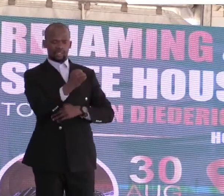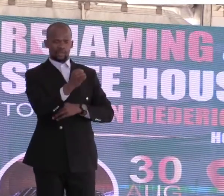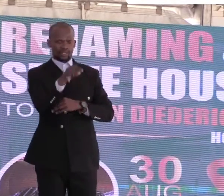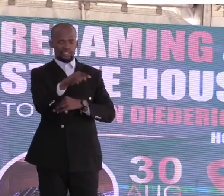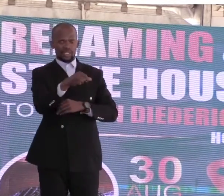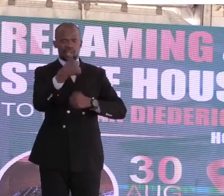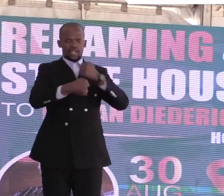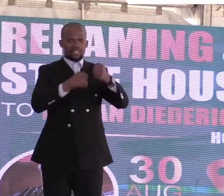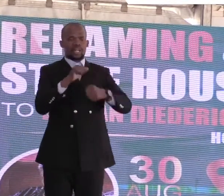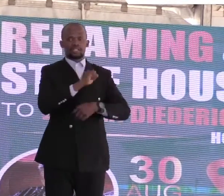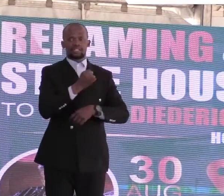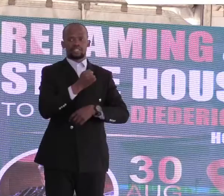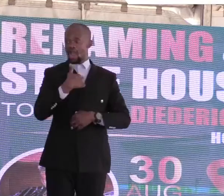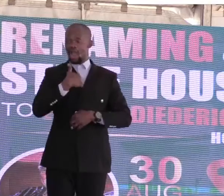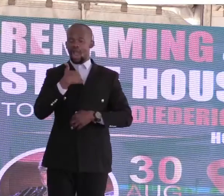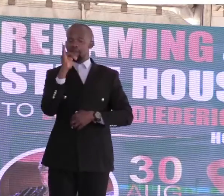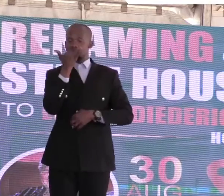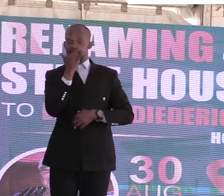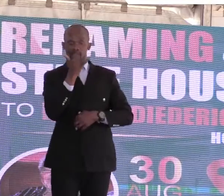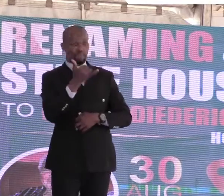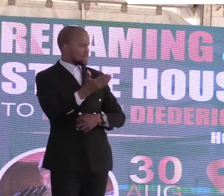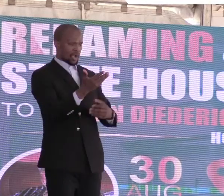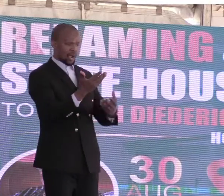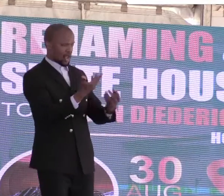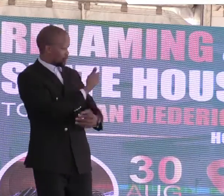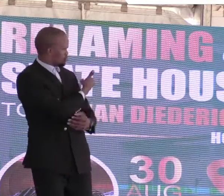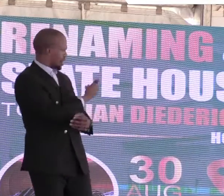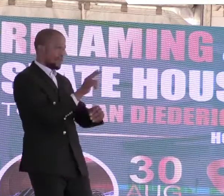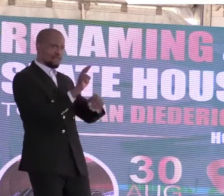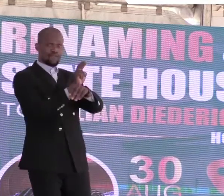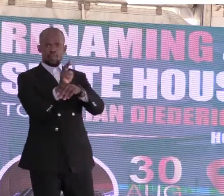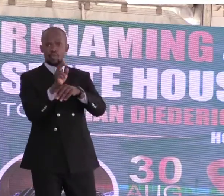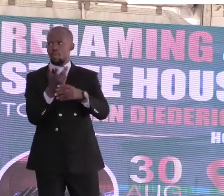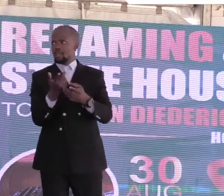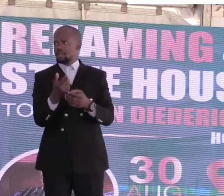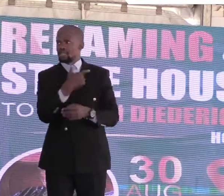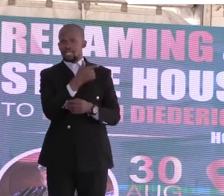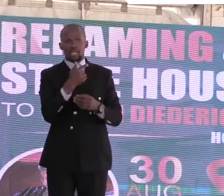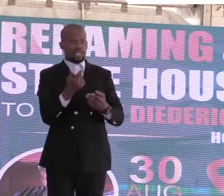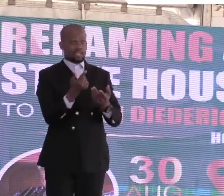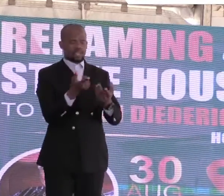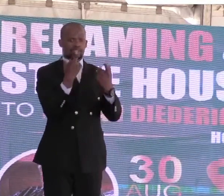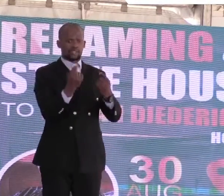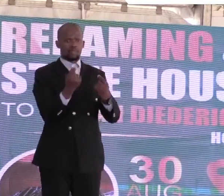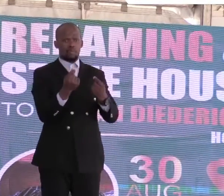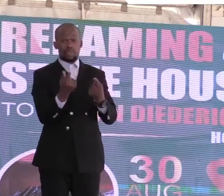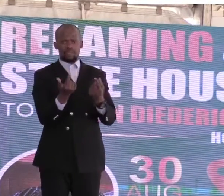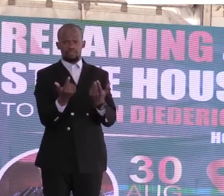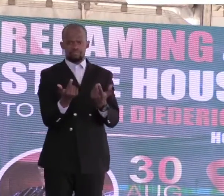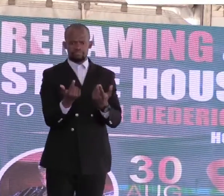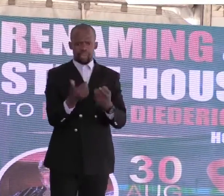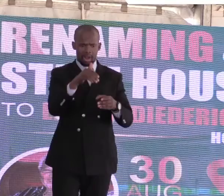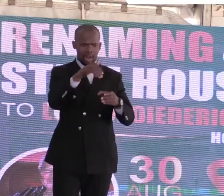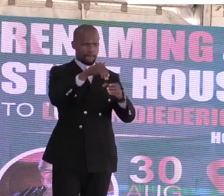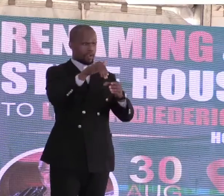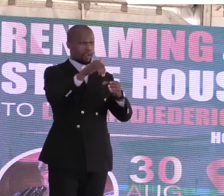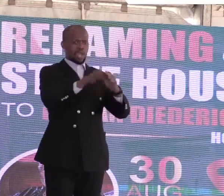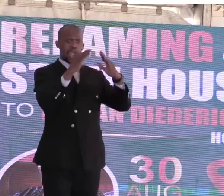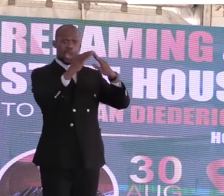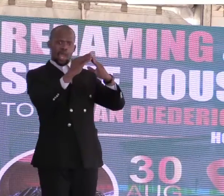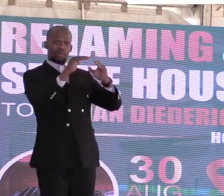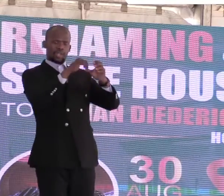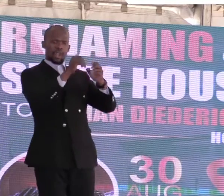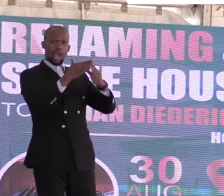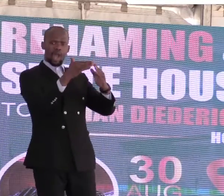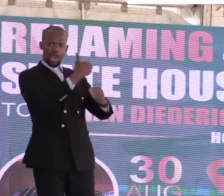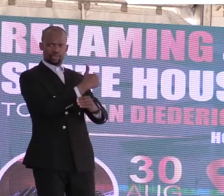our struggle. I'm happy the documentary which was played here was done in-house. It was not done outside. It was